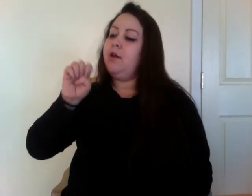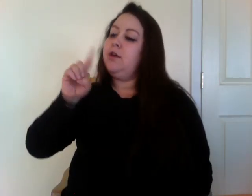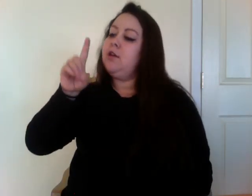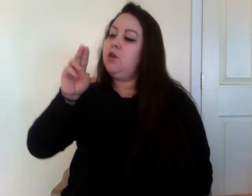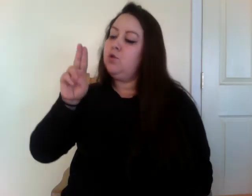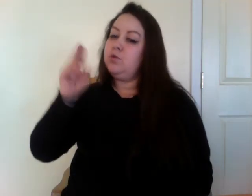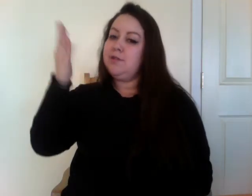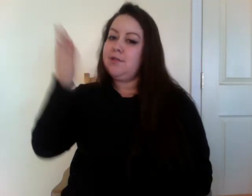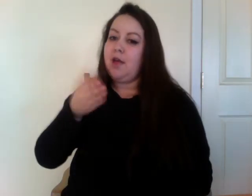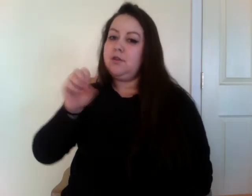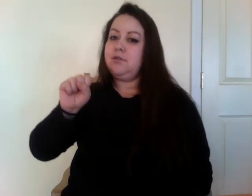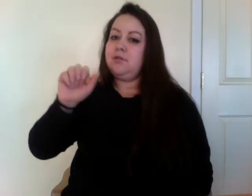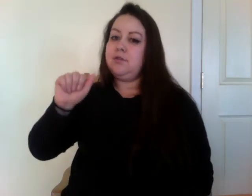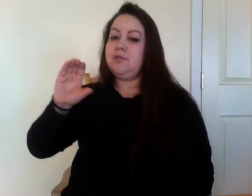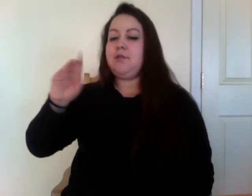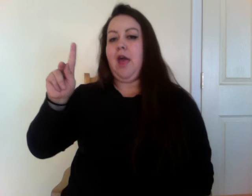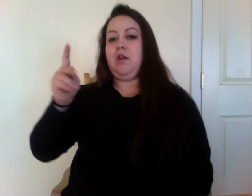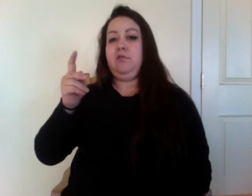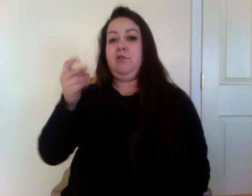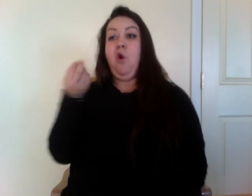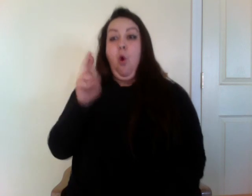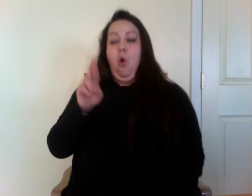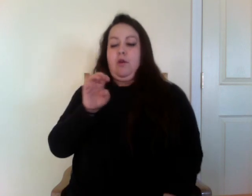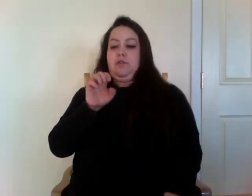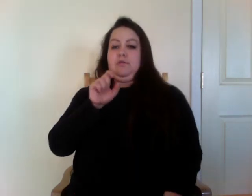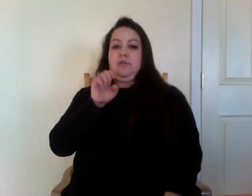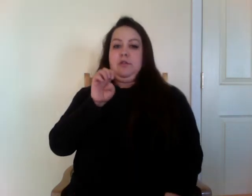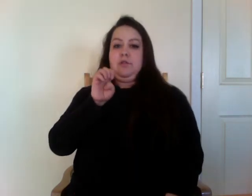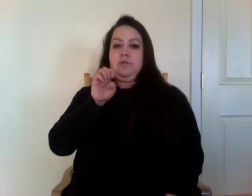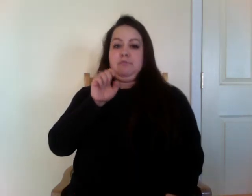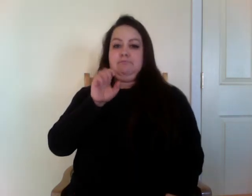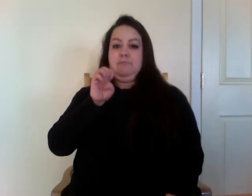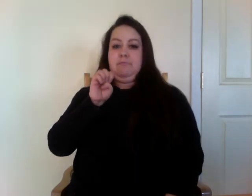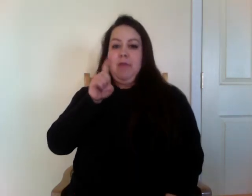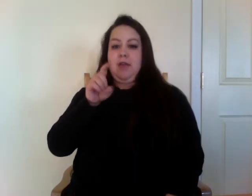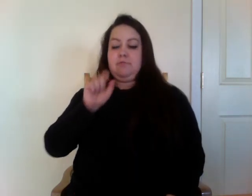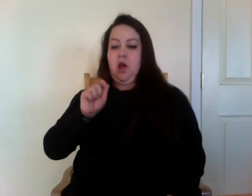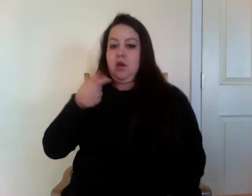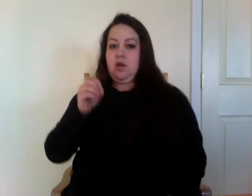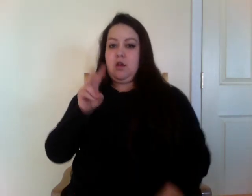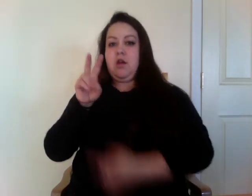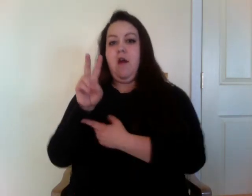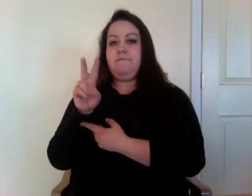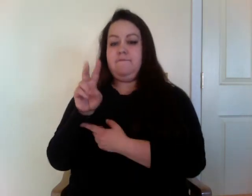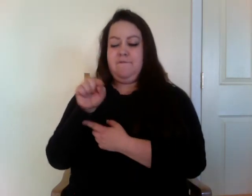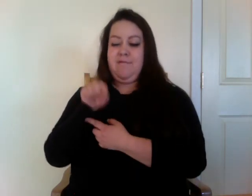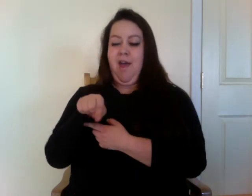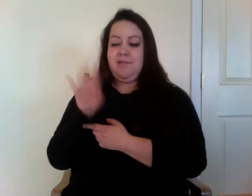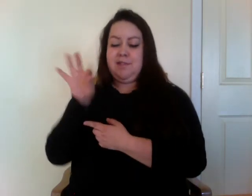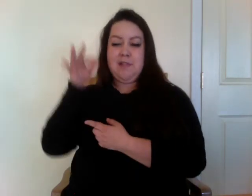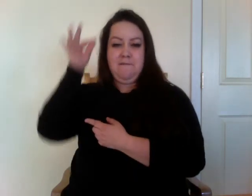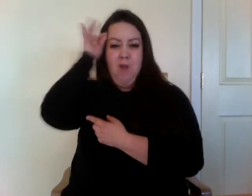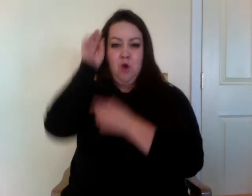/SAC or at ed.gov that gives the federal regulation and the policies and some